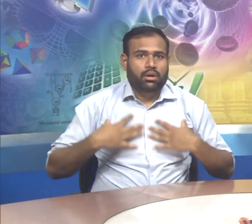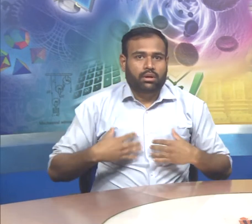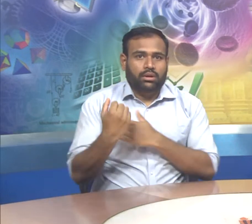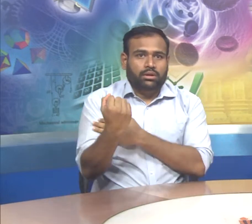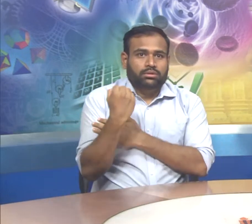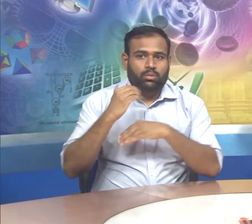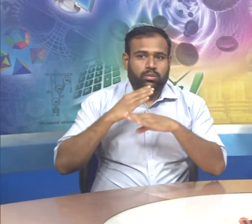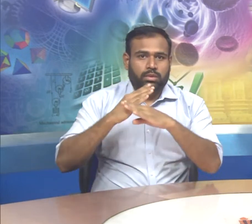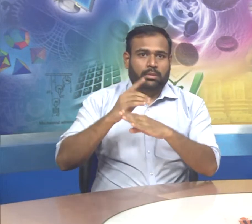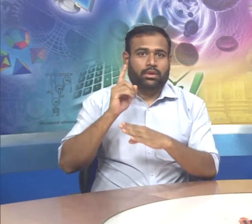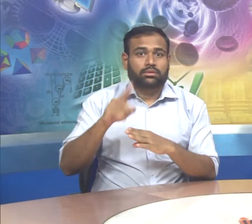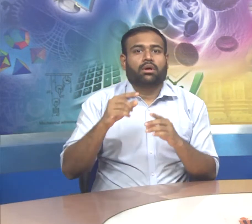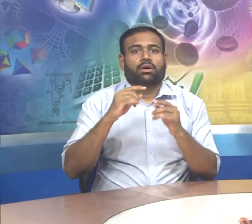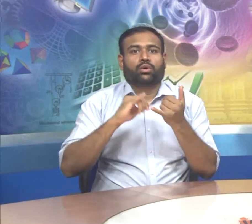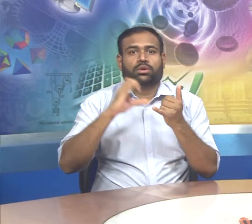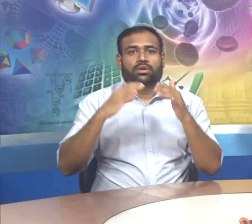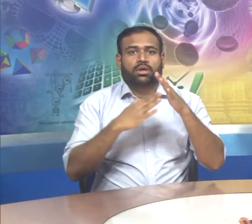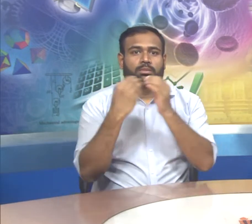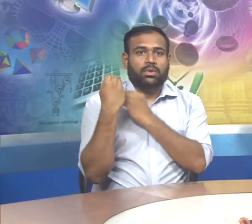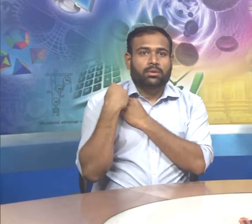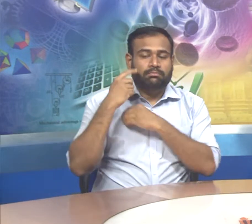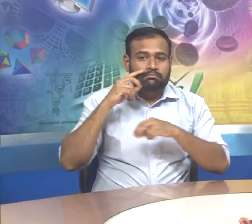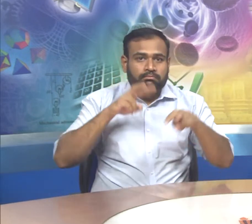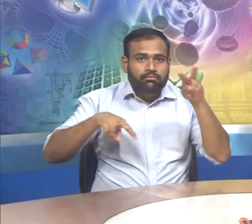protection of our rights.